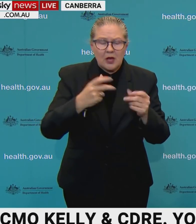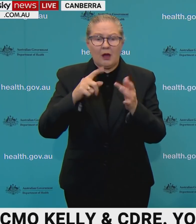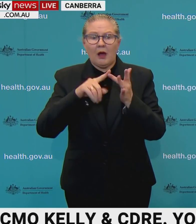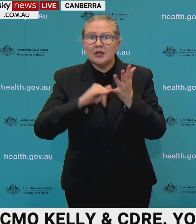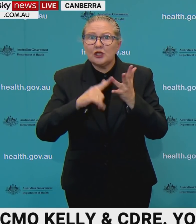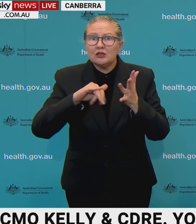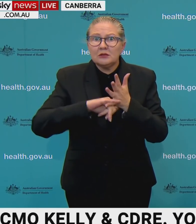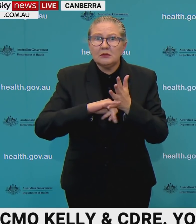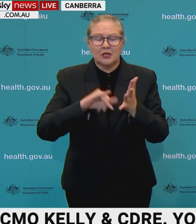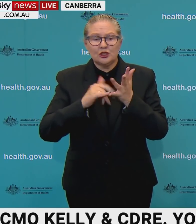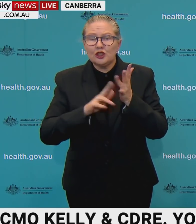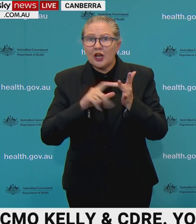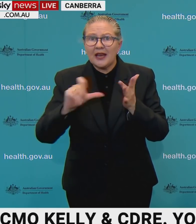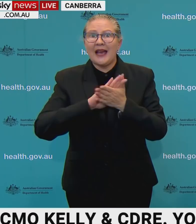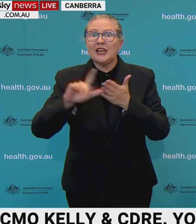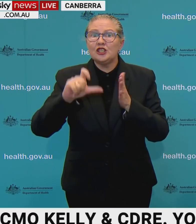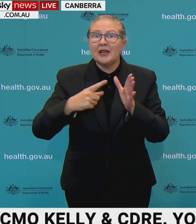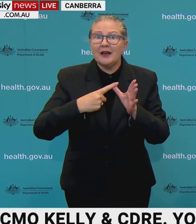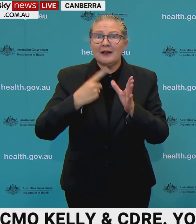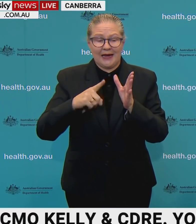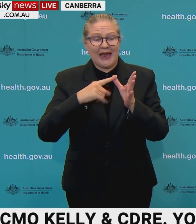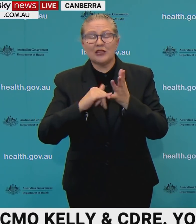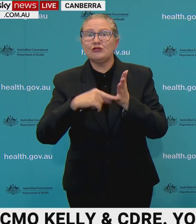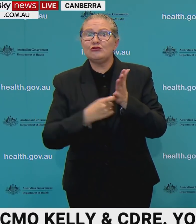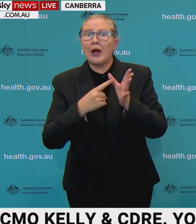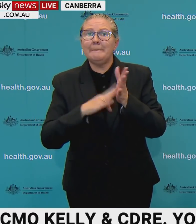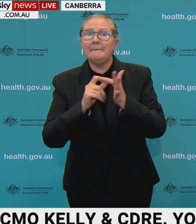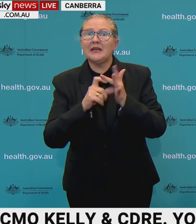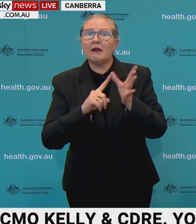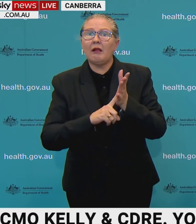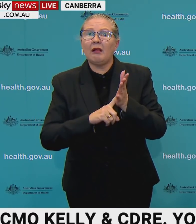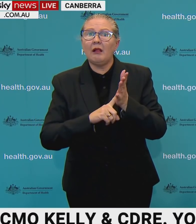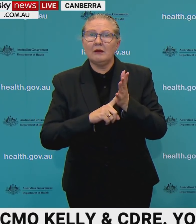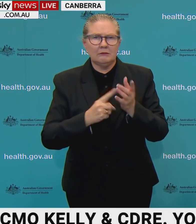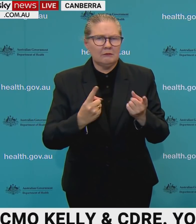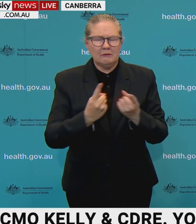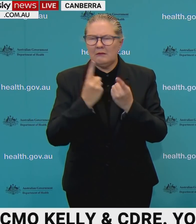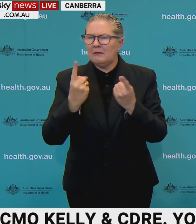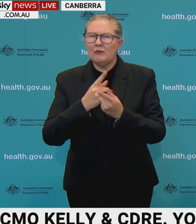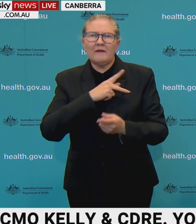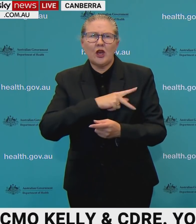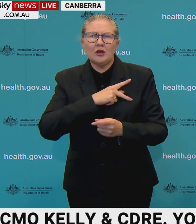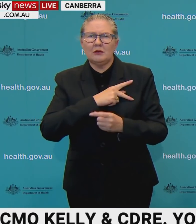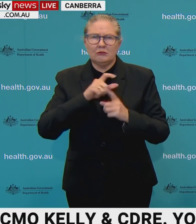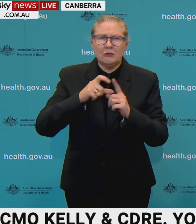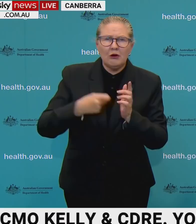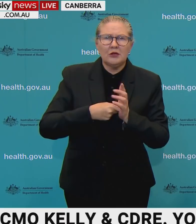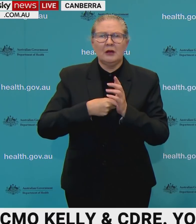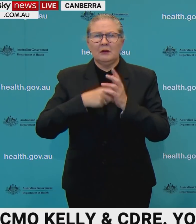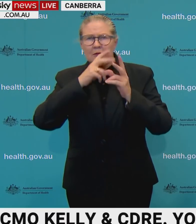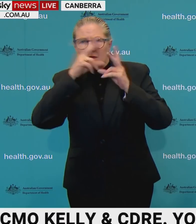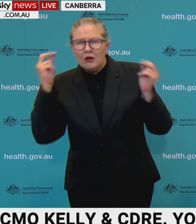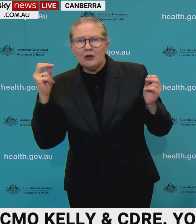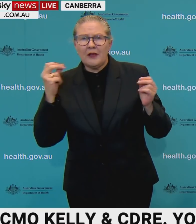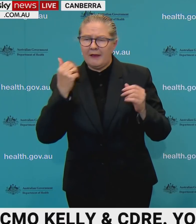ISOS, Sonic, HCA and Aspen Medical, the thousands of healthcare professionals across the country who every